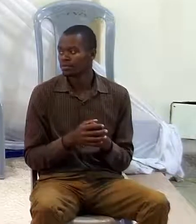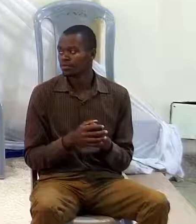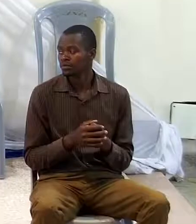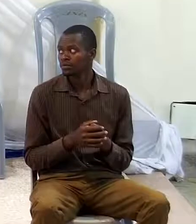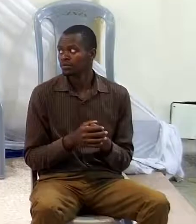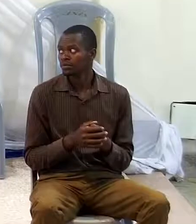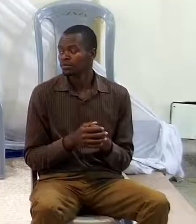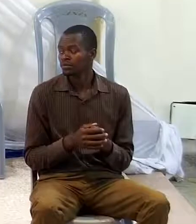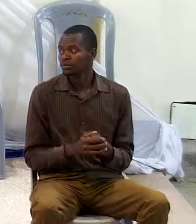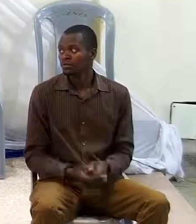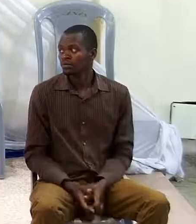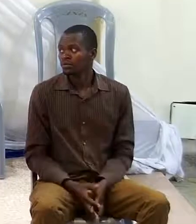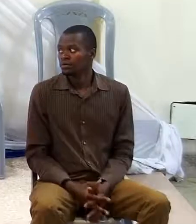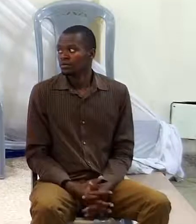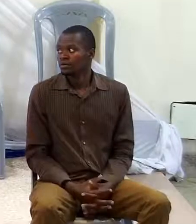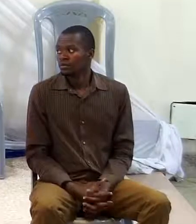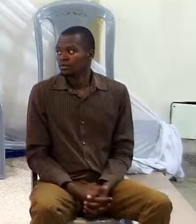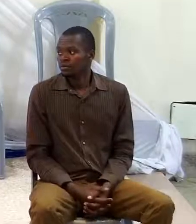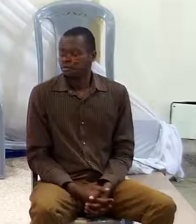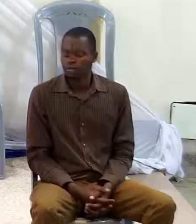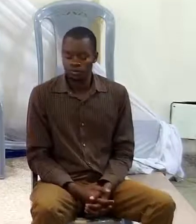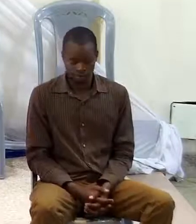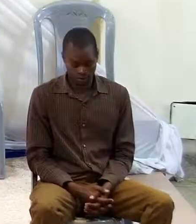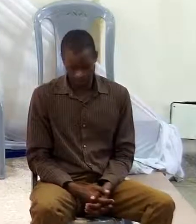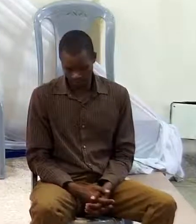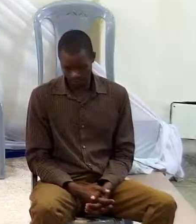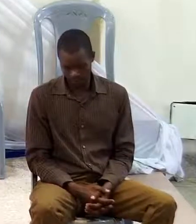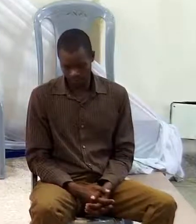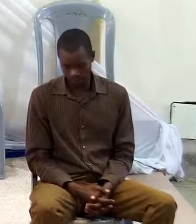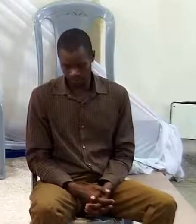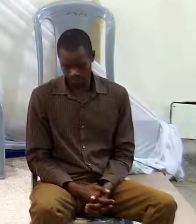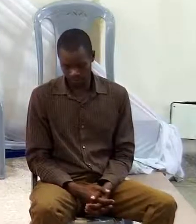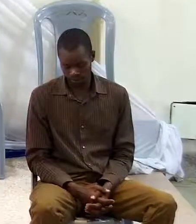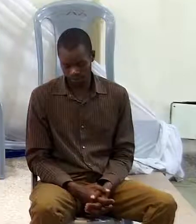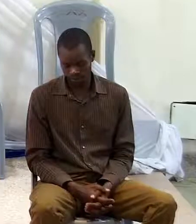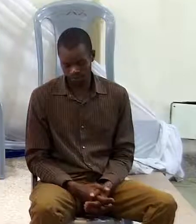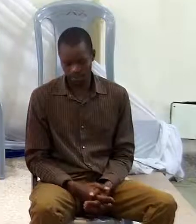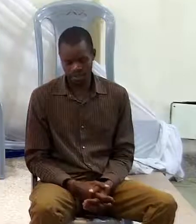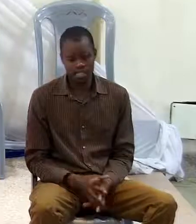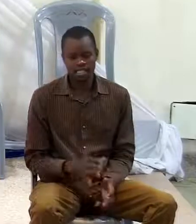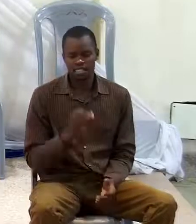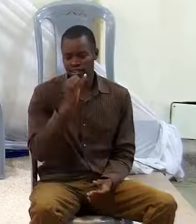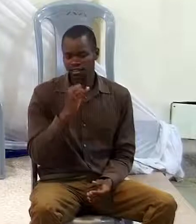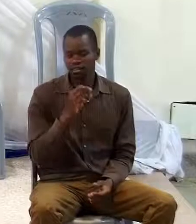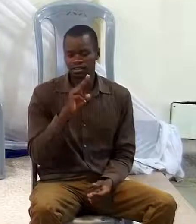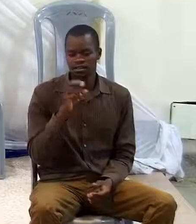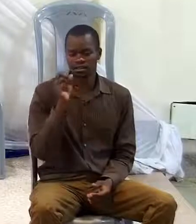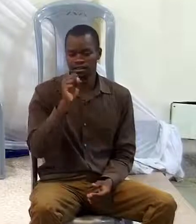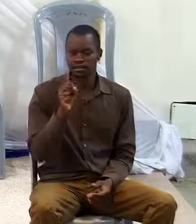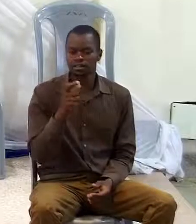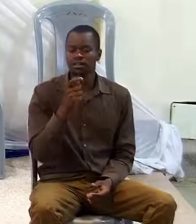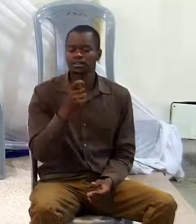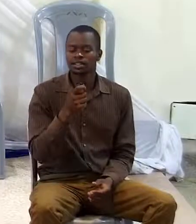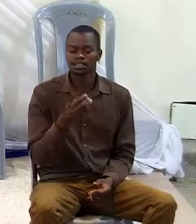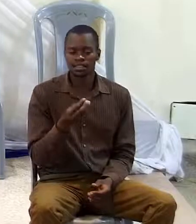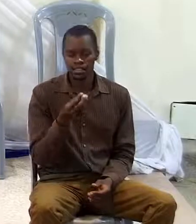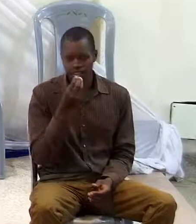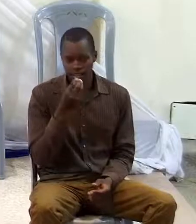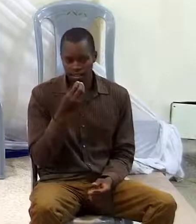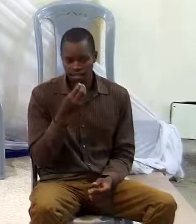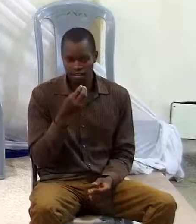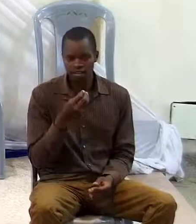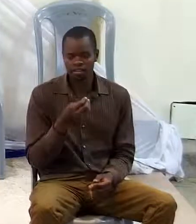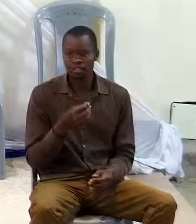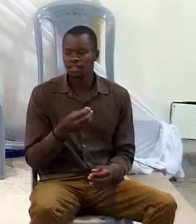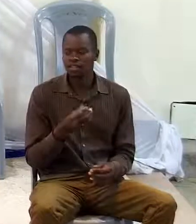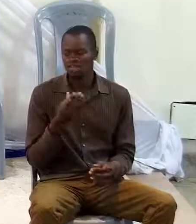the quantities, just serve enough food. Just serve enough food. Possibly, food